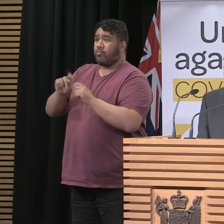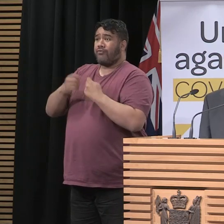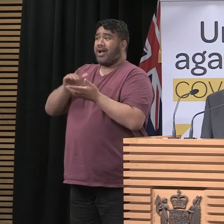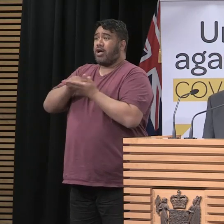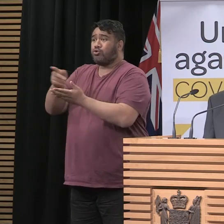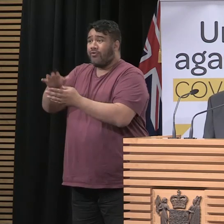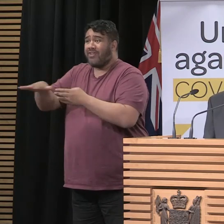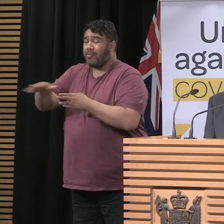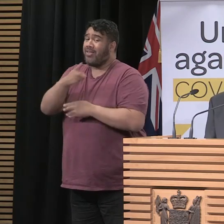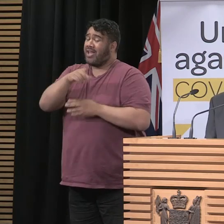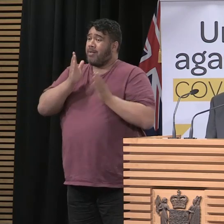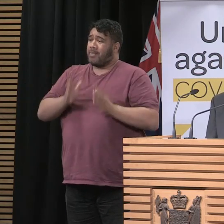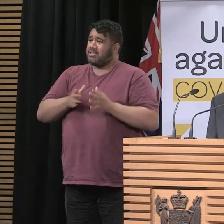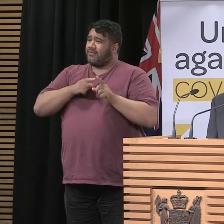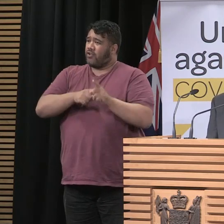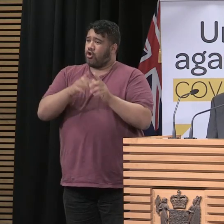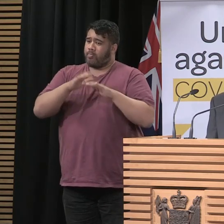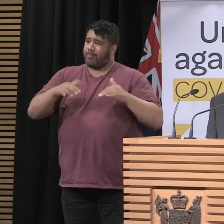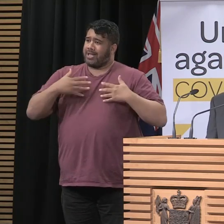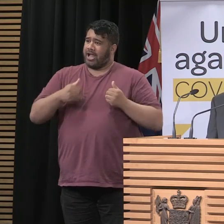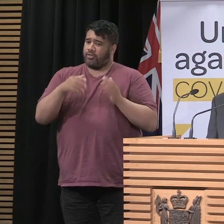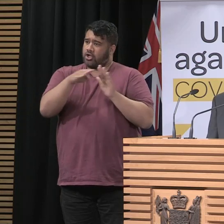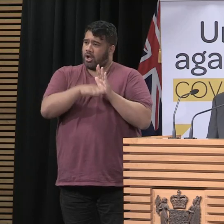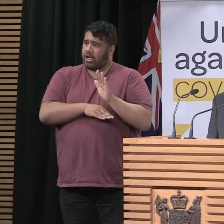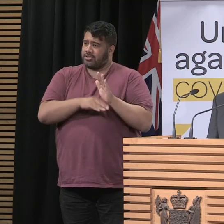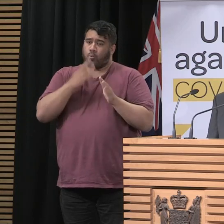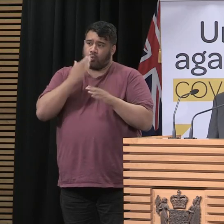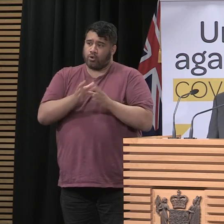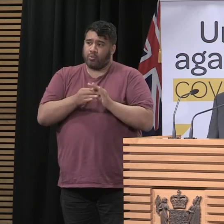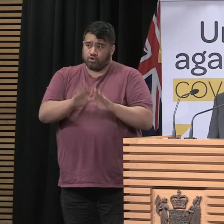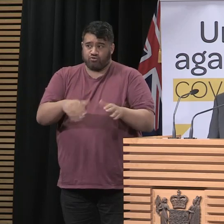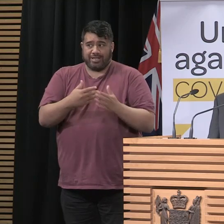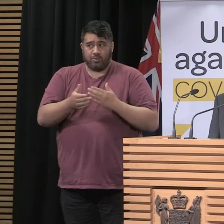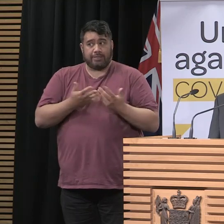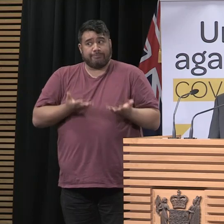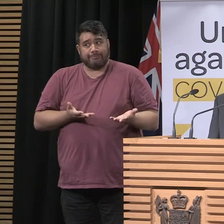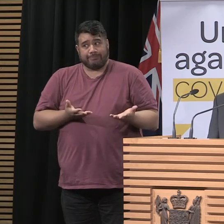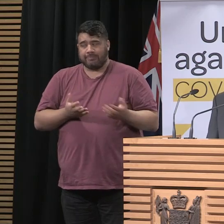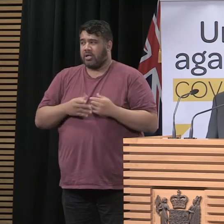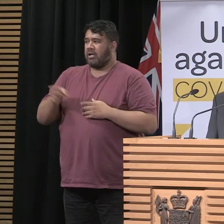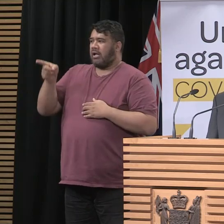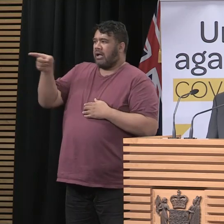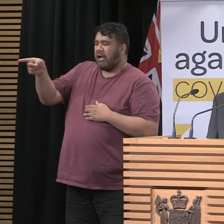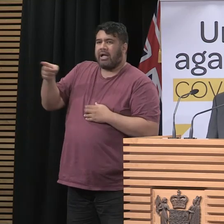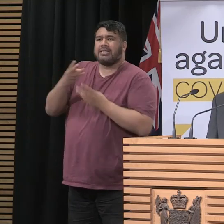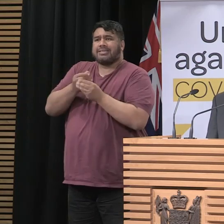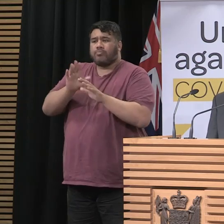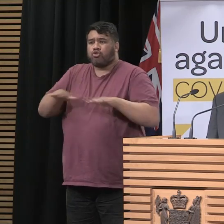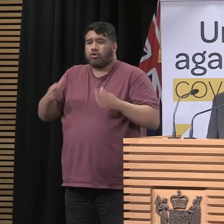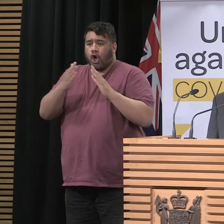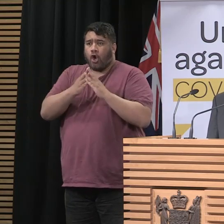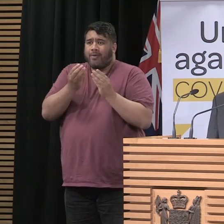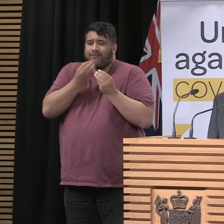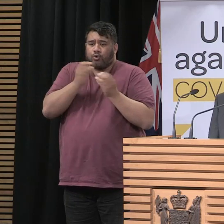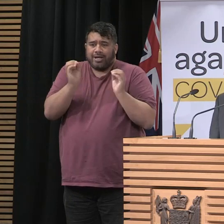public health guidelines in their dealings with those children. There's concern that children who rely on food in schools, they'll